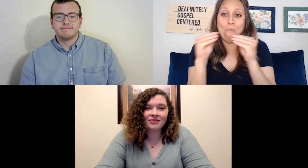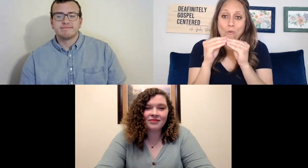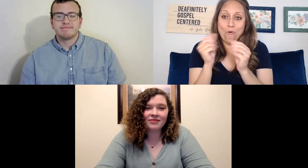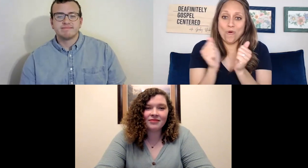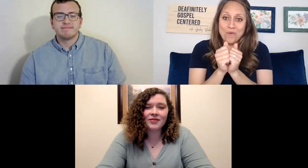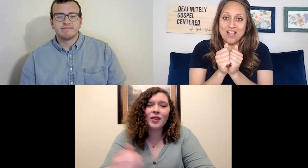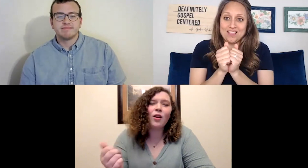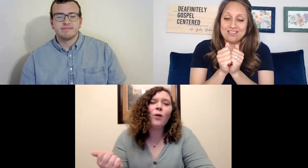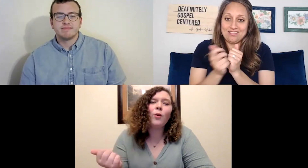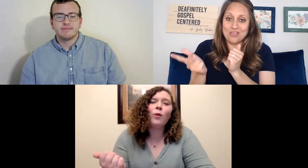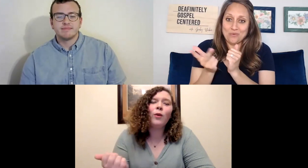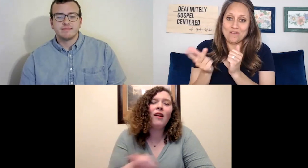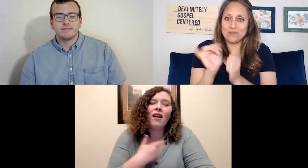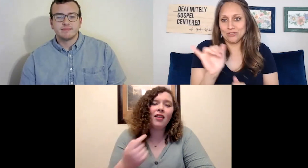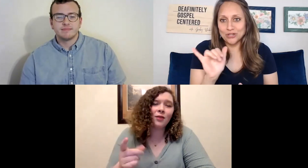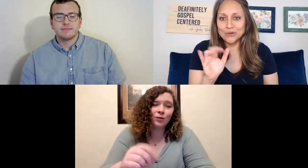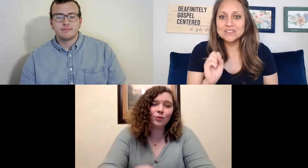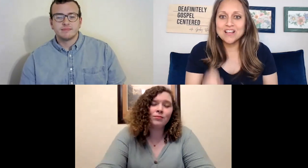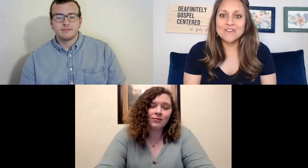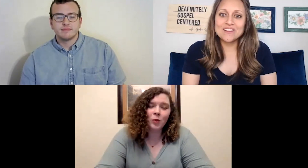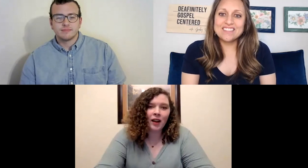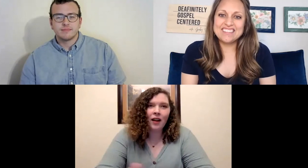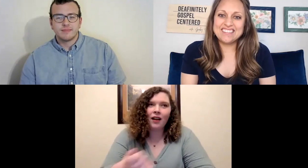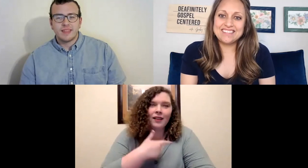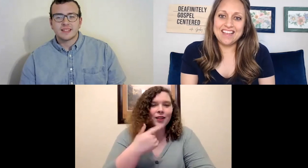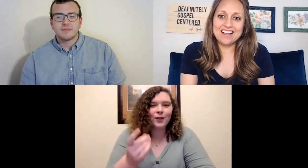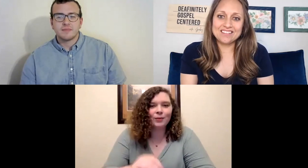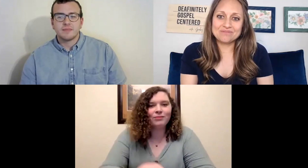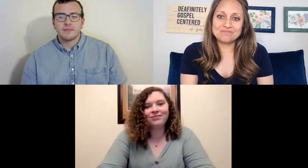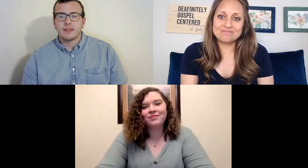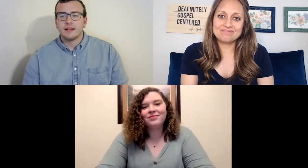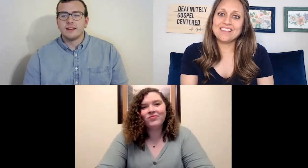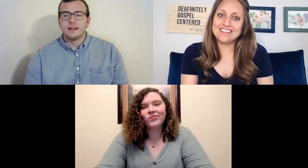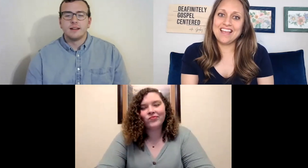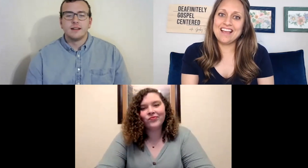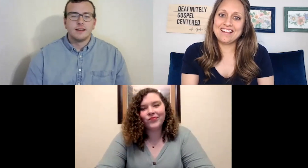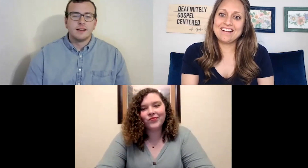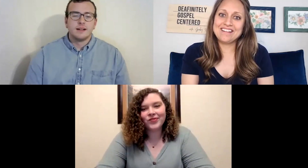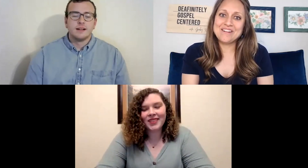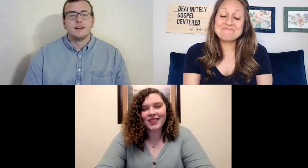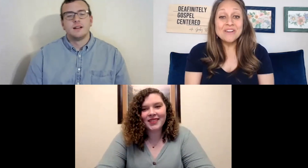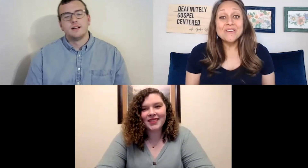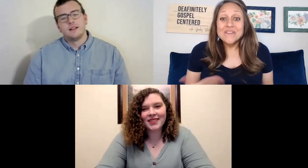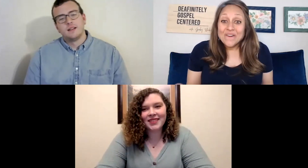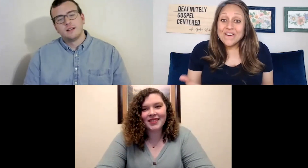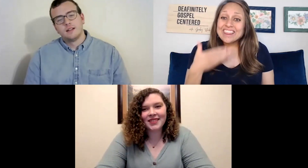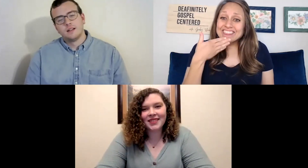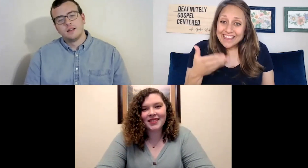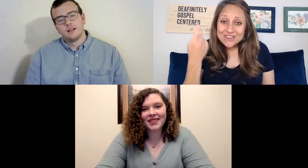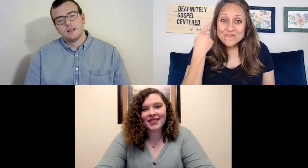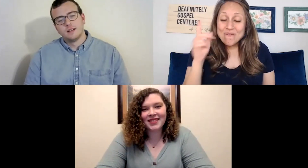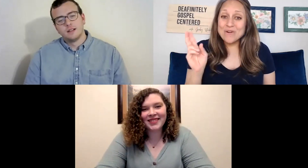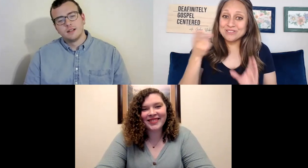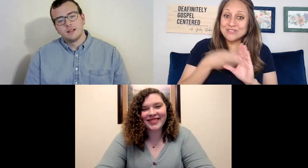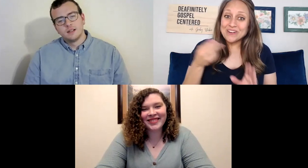need to practice more, especially in forgiveness, right? Oh, I think we all do. Yeah, we all do. But thank you